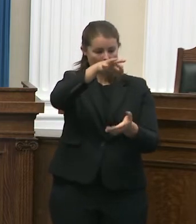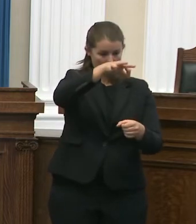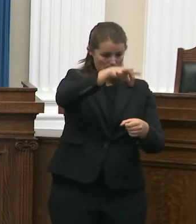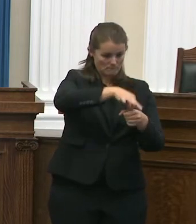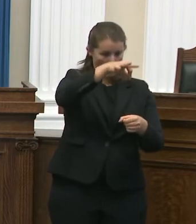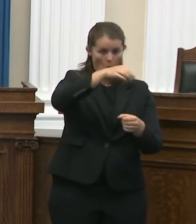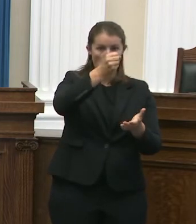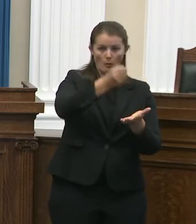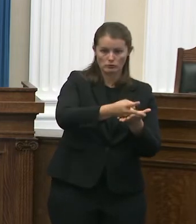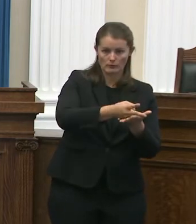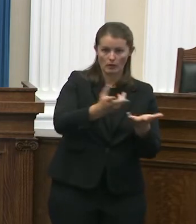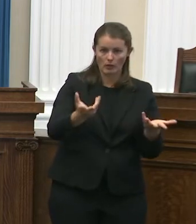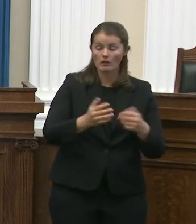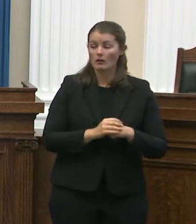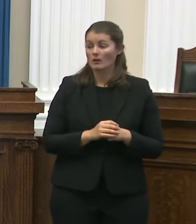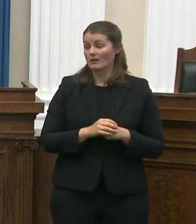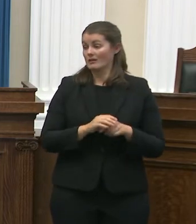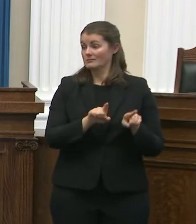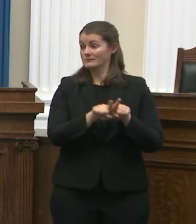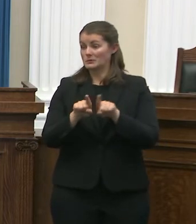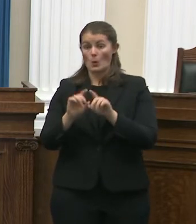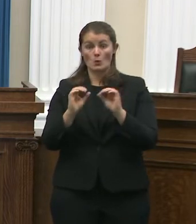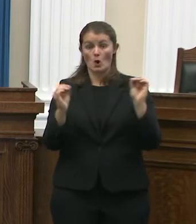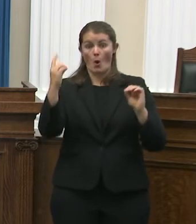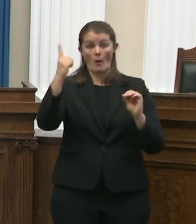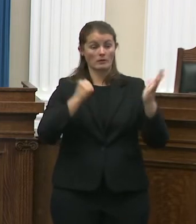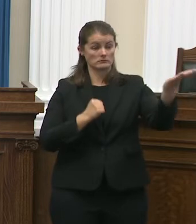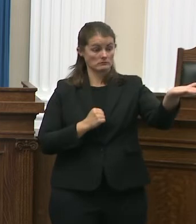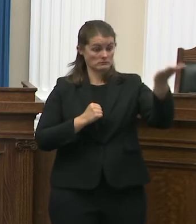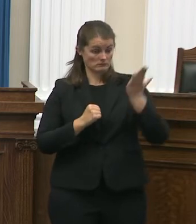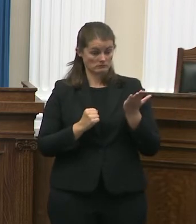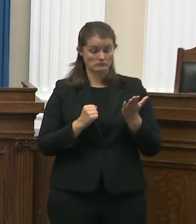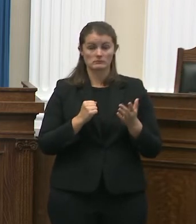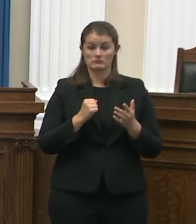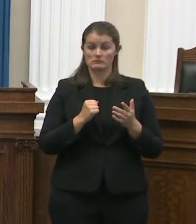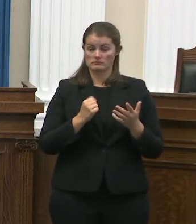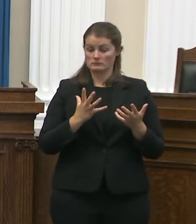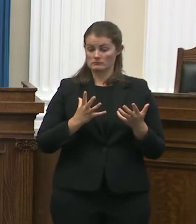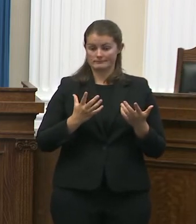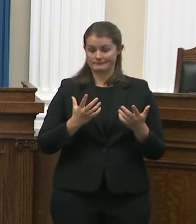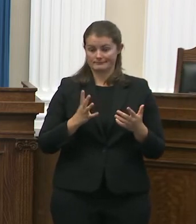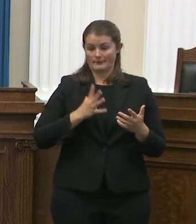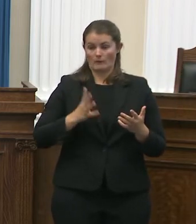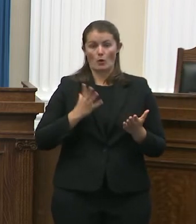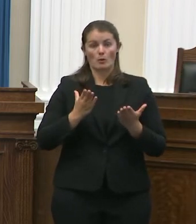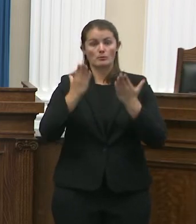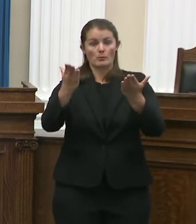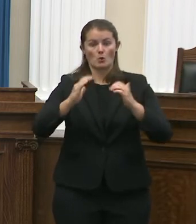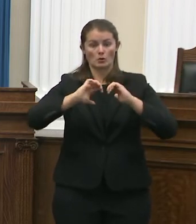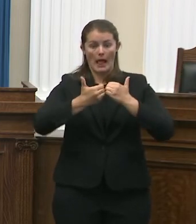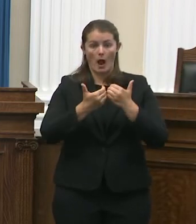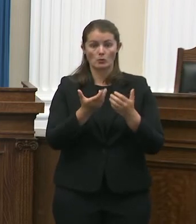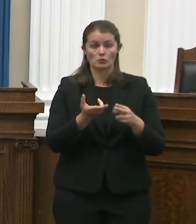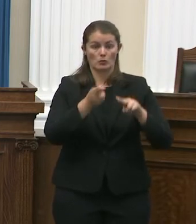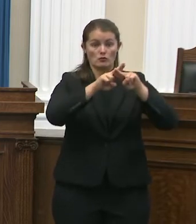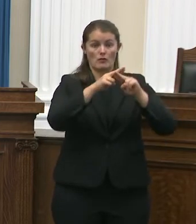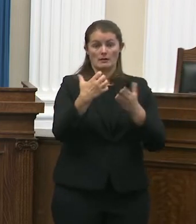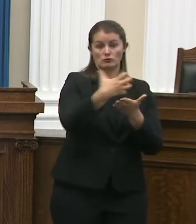and said, here's my proposal to raise more revenue. I have to be realistic. We couldn't raise revenue in the last